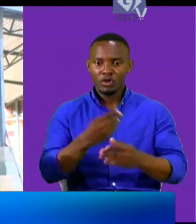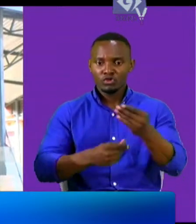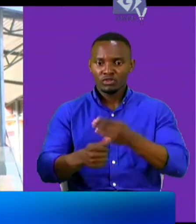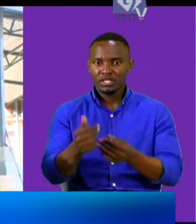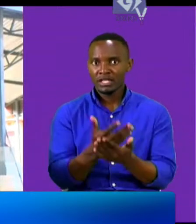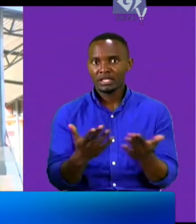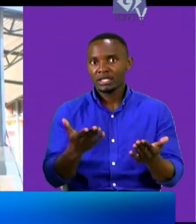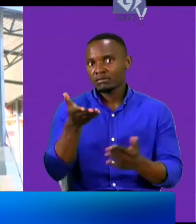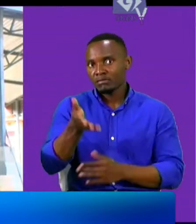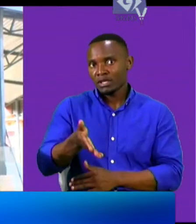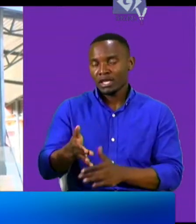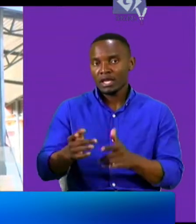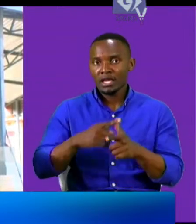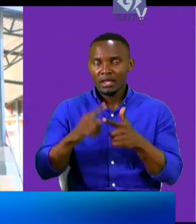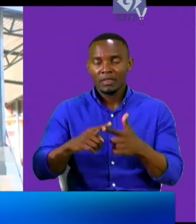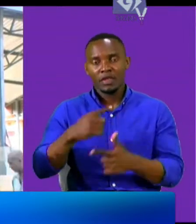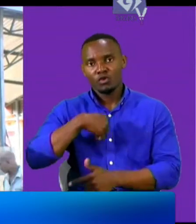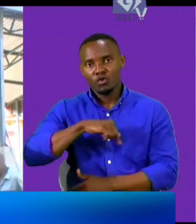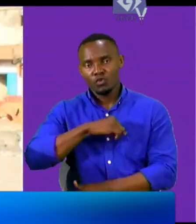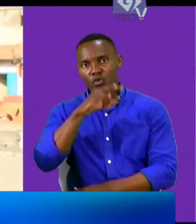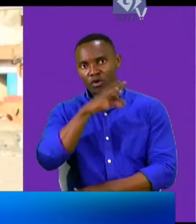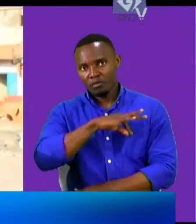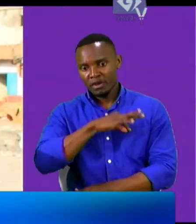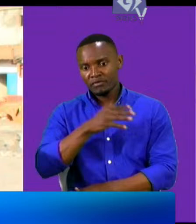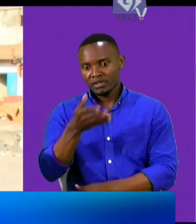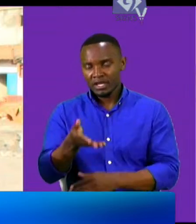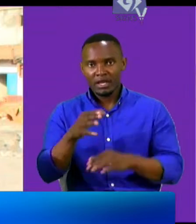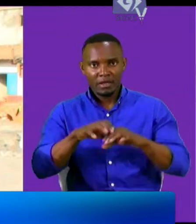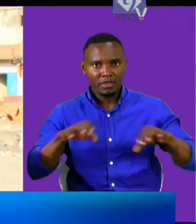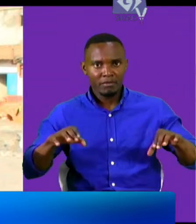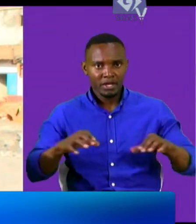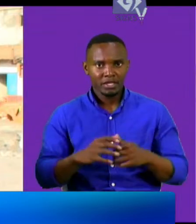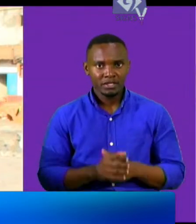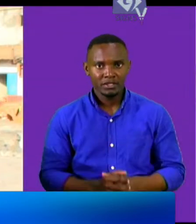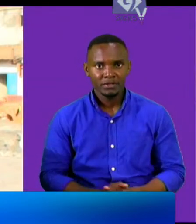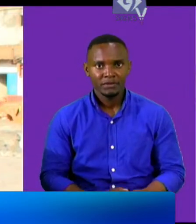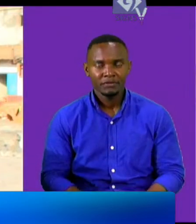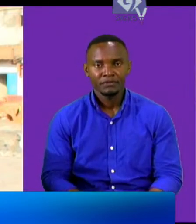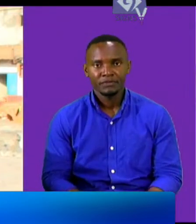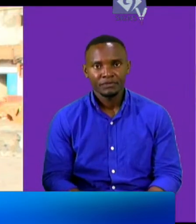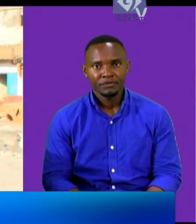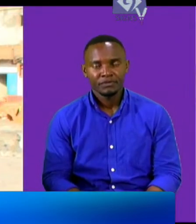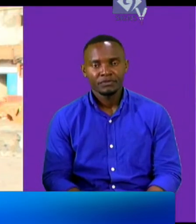na kuuza tupate benefit katika hii soko. Nimefurahi sana.